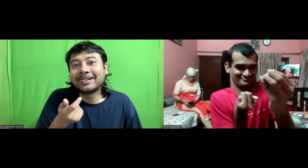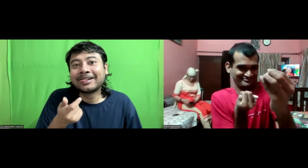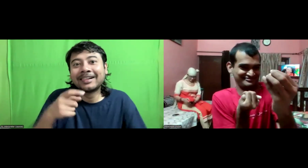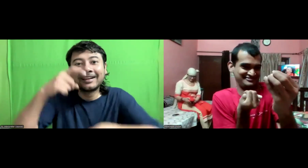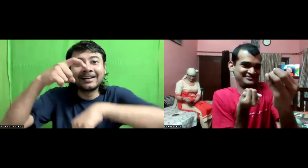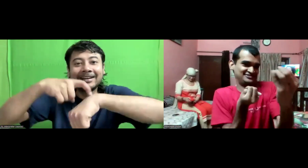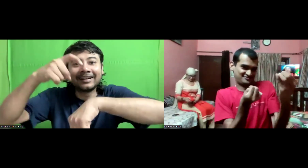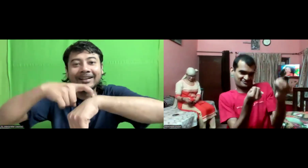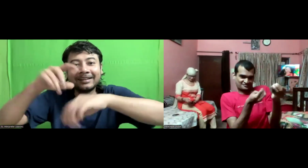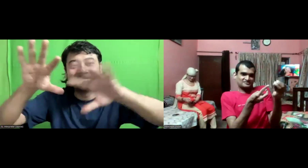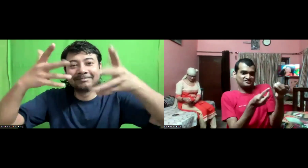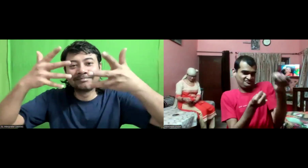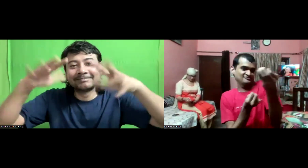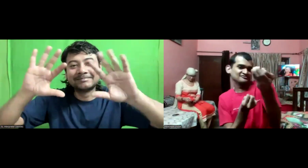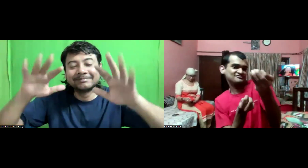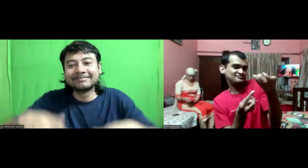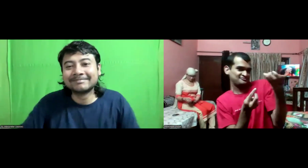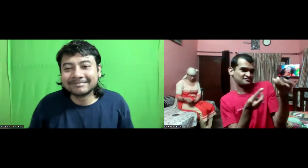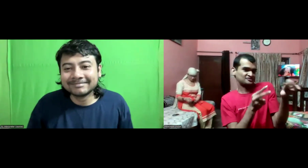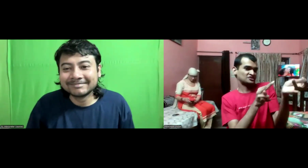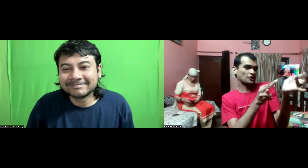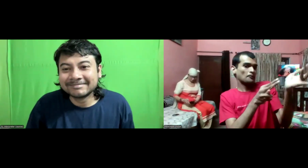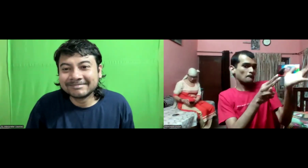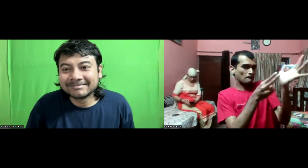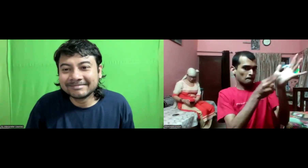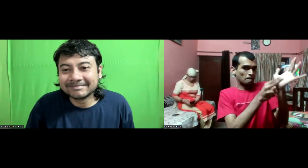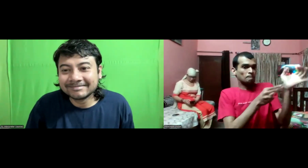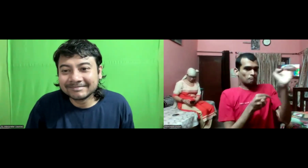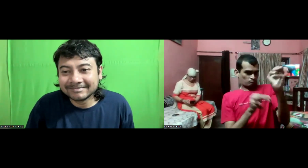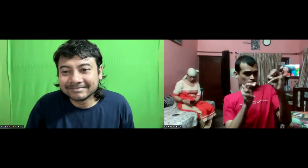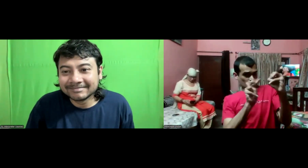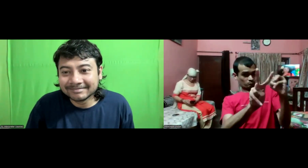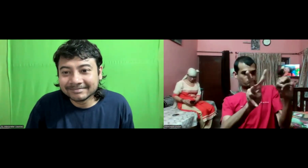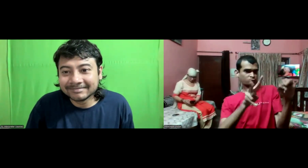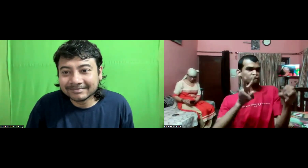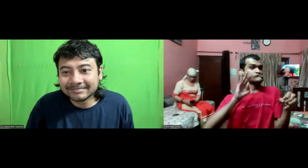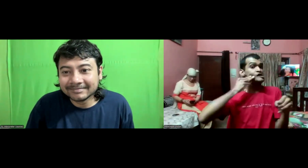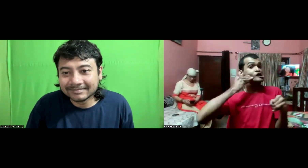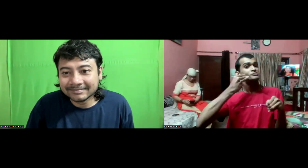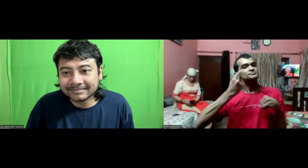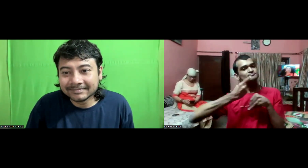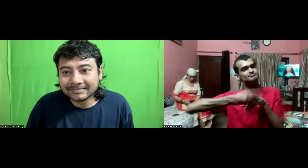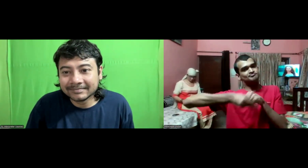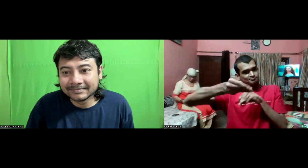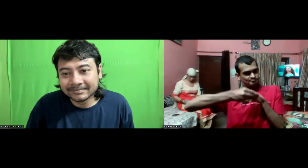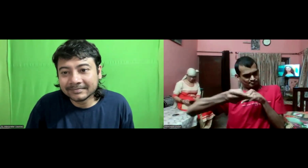I'll watch some movie. Something which is very famous, or I actually don't get time.